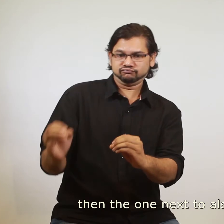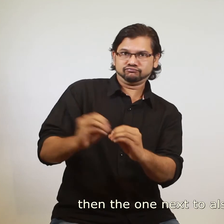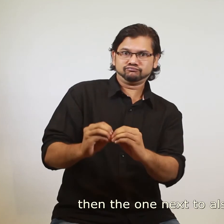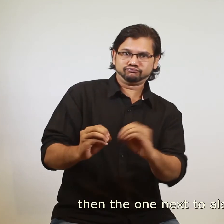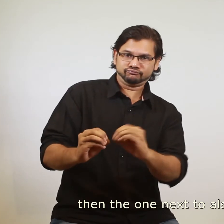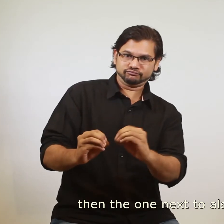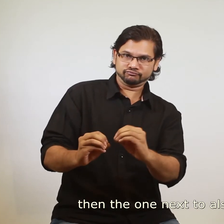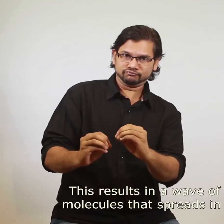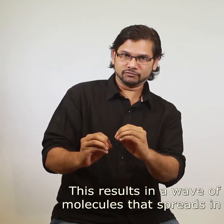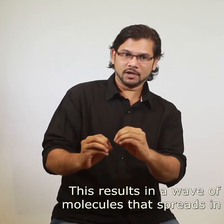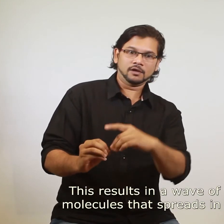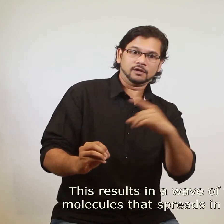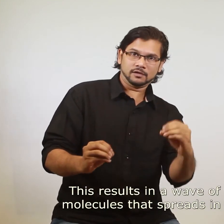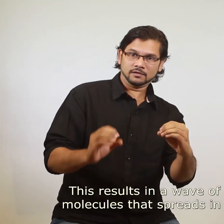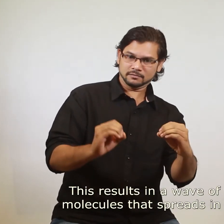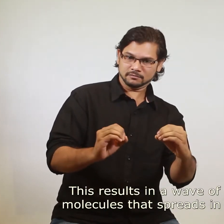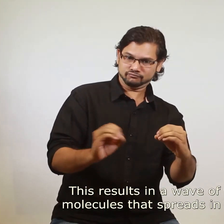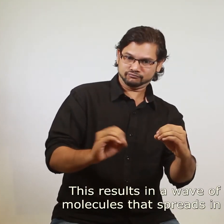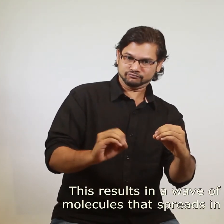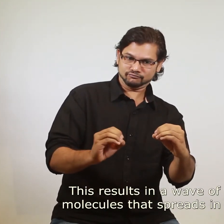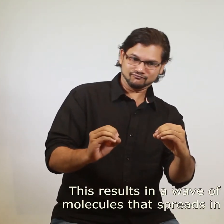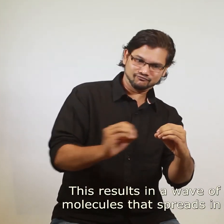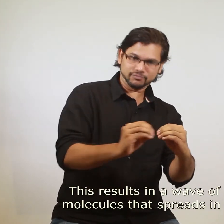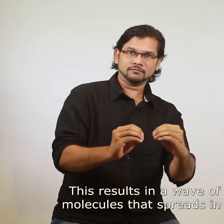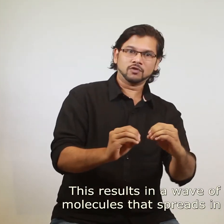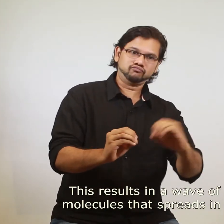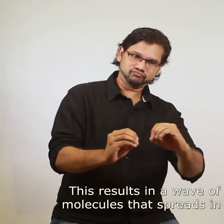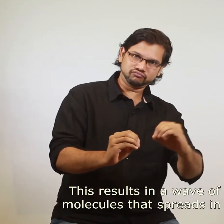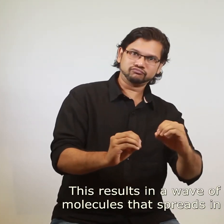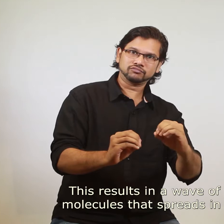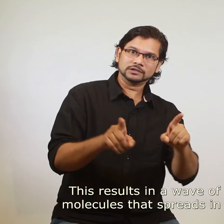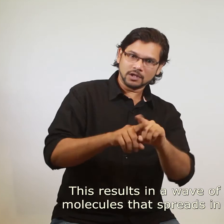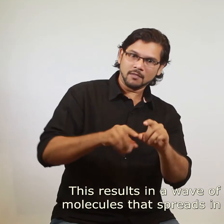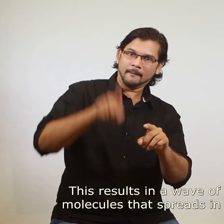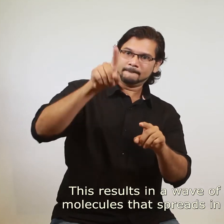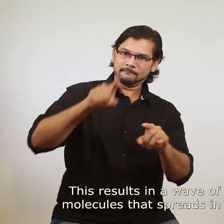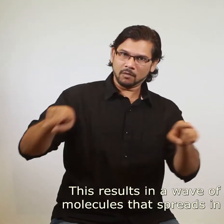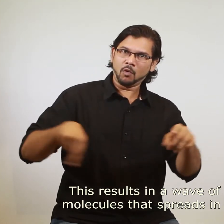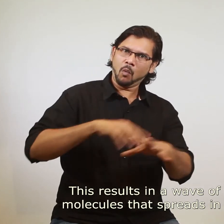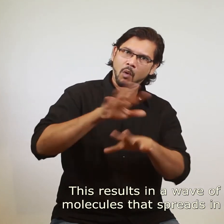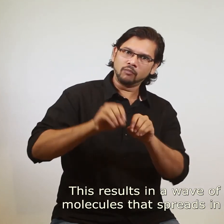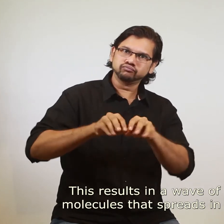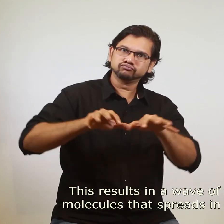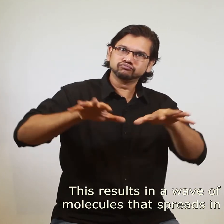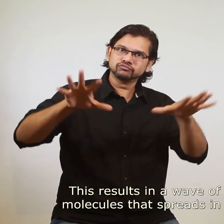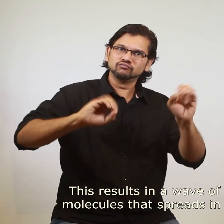one next to also vibrates. This results in a wave of vibrating air molecules that spreads in